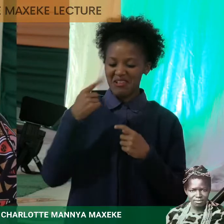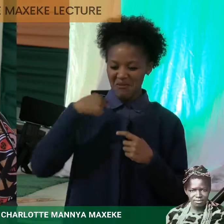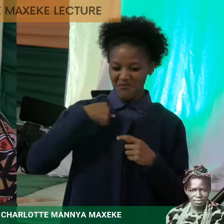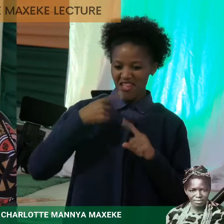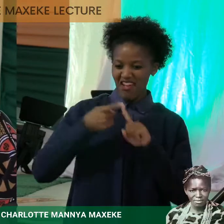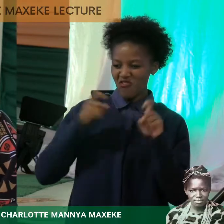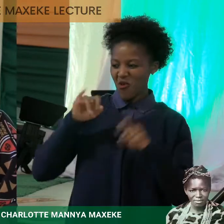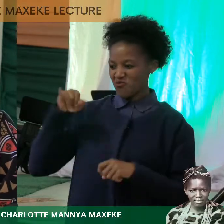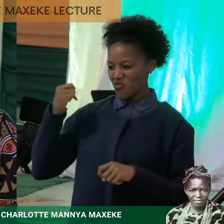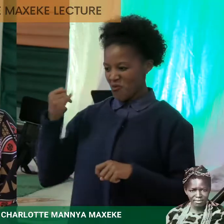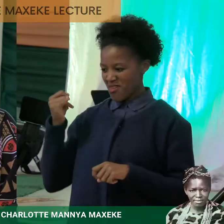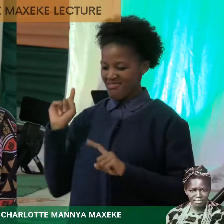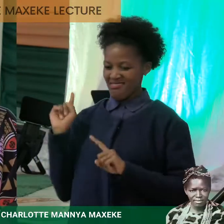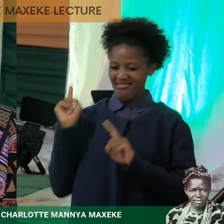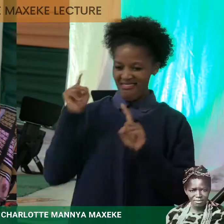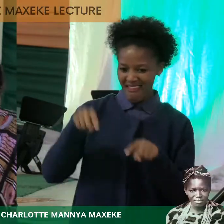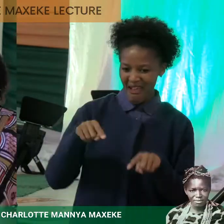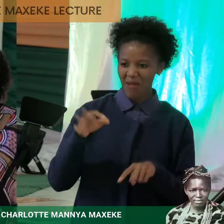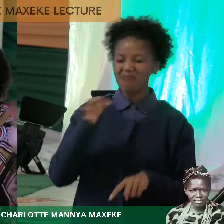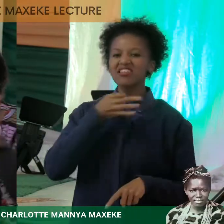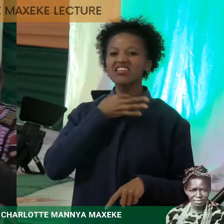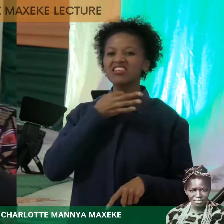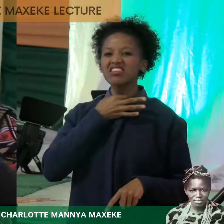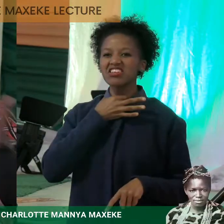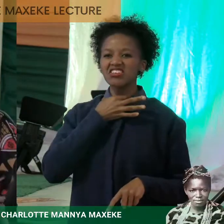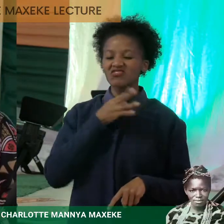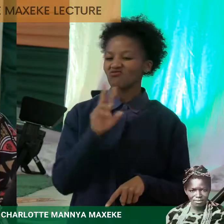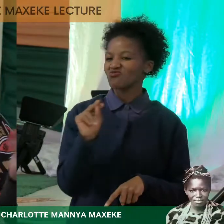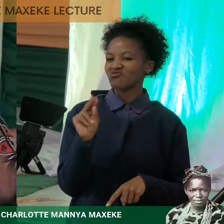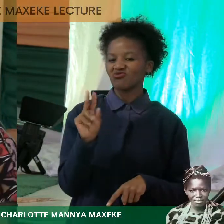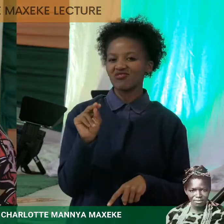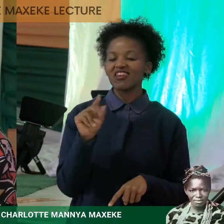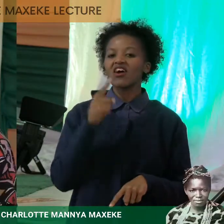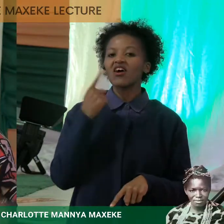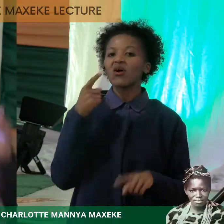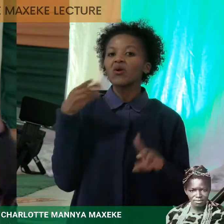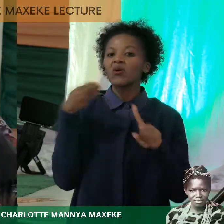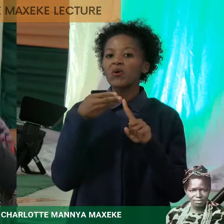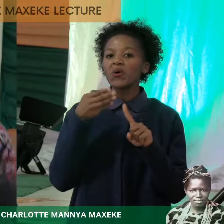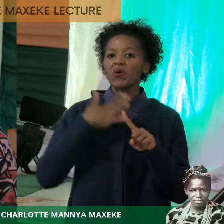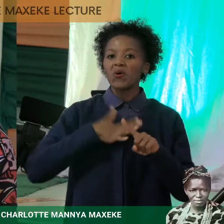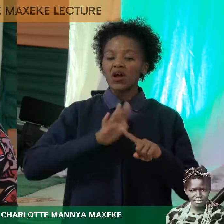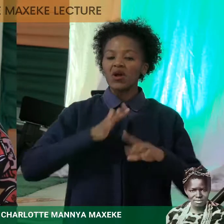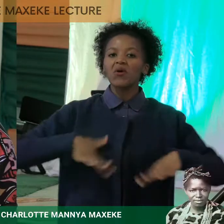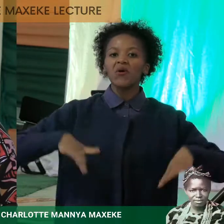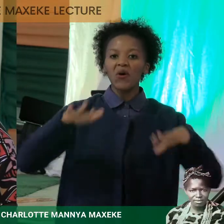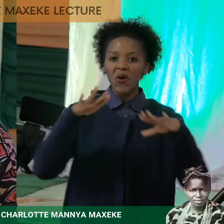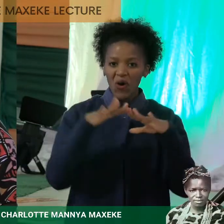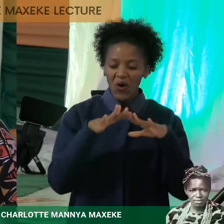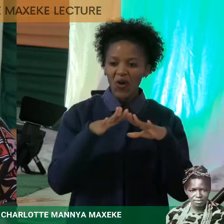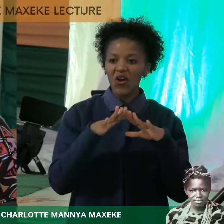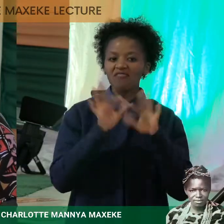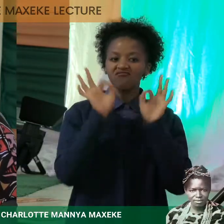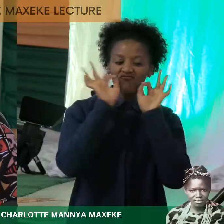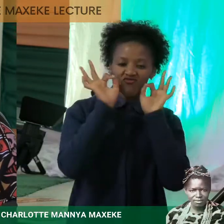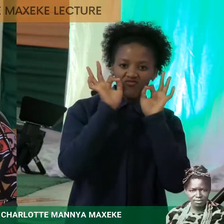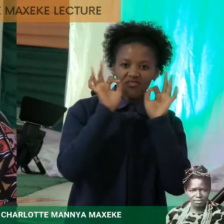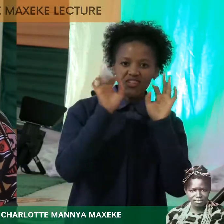eRhawutini uzosikhumshela apha senzela ukuthi simanyelwe ngabo bonke abantu naba bangekho apha right